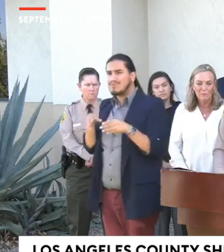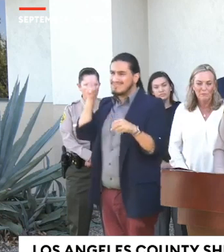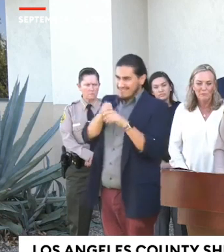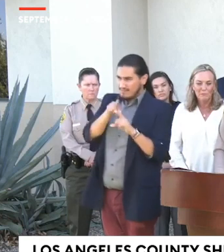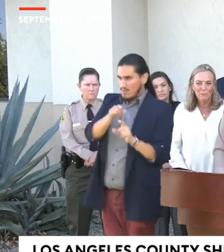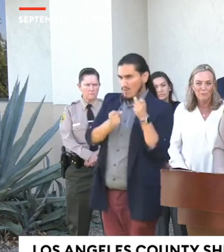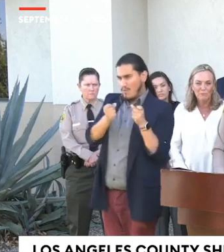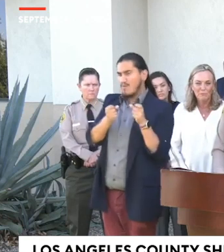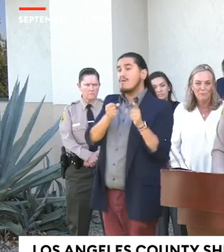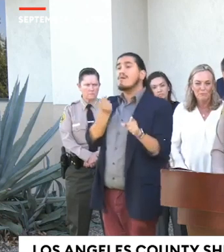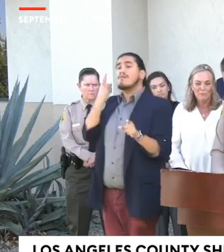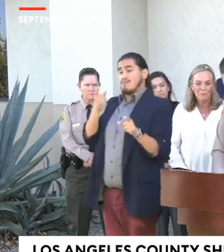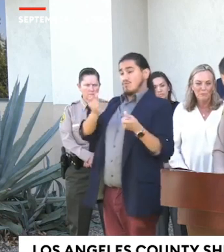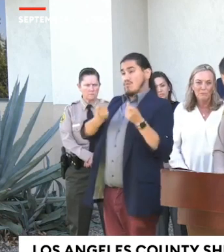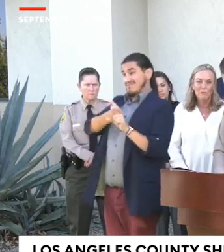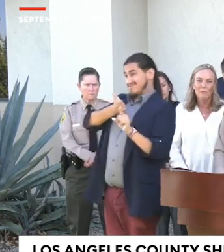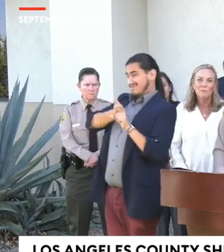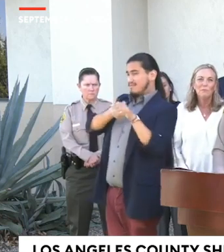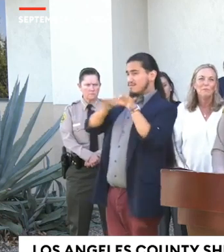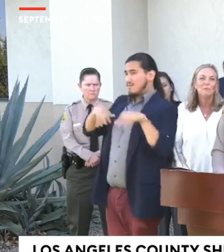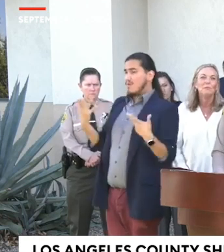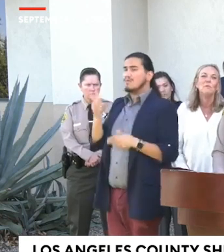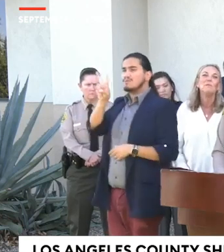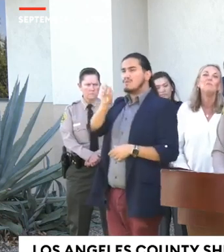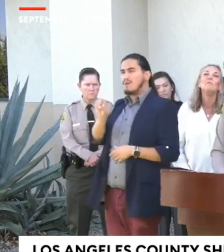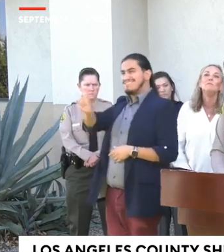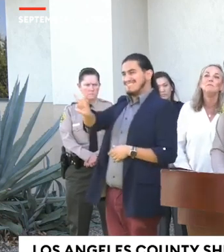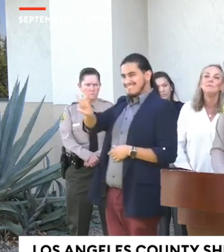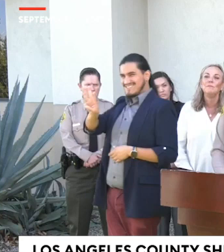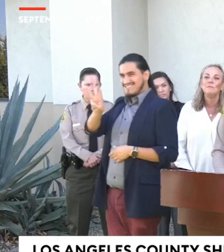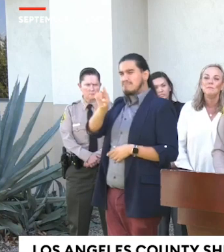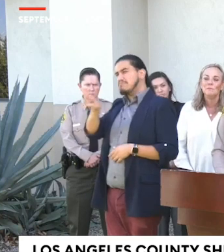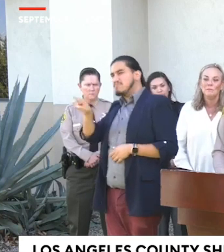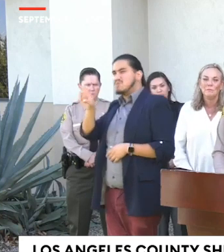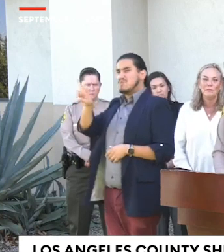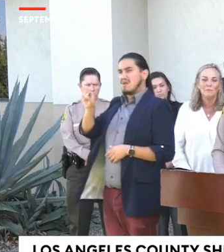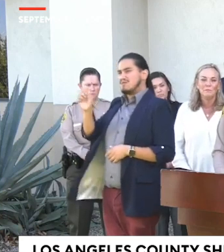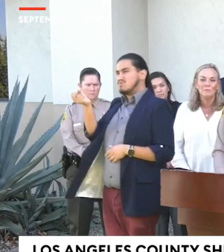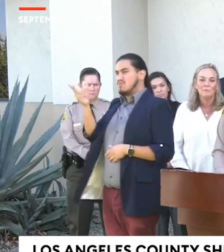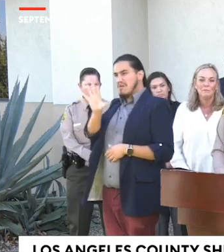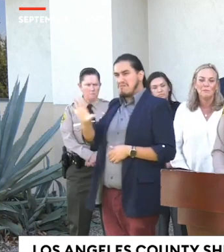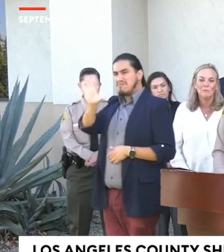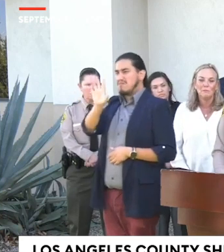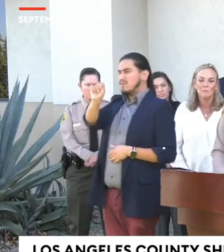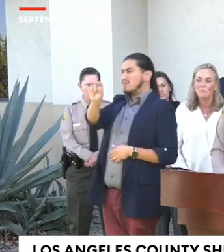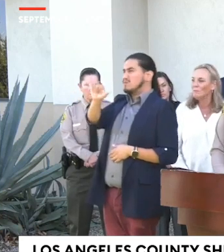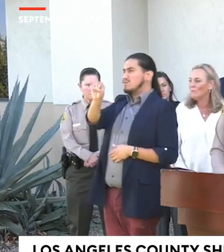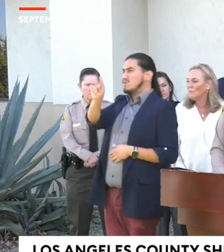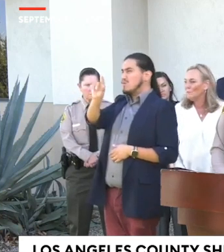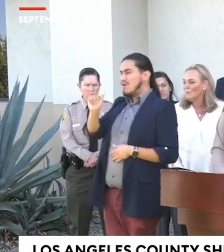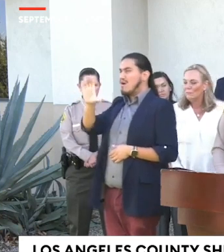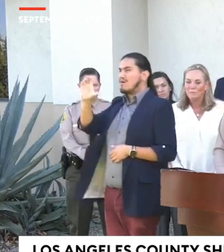the vehicle. The vehicle is described as a 2006 to 2012 Toyota Corolla,